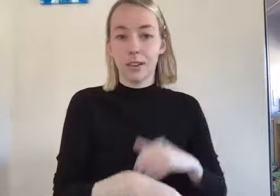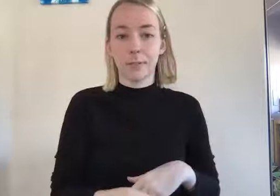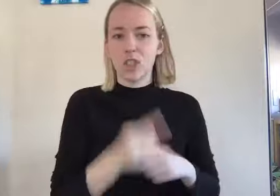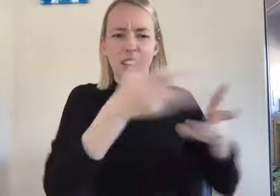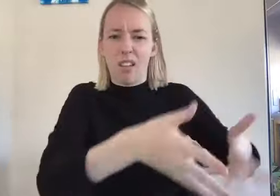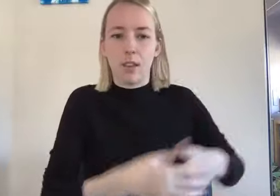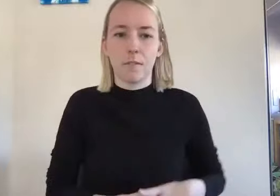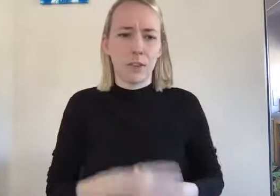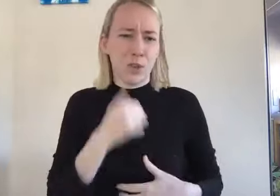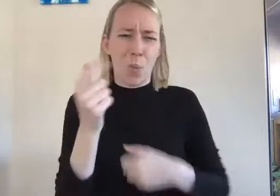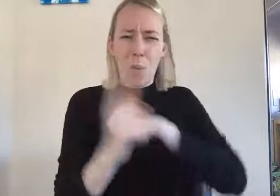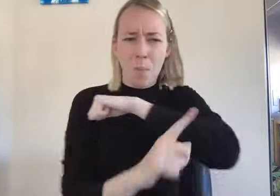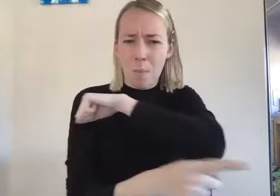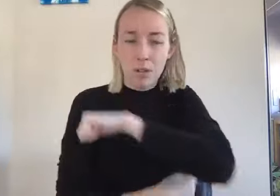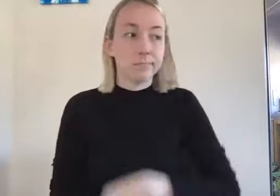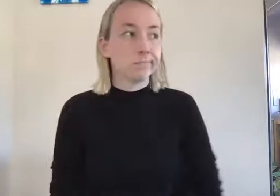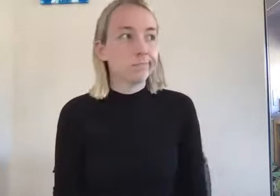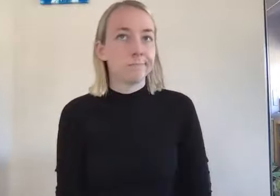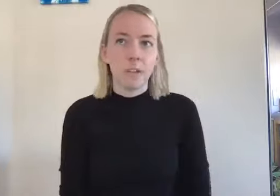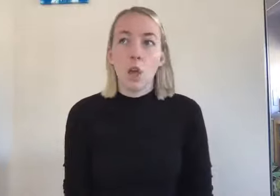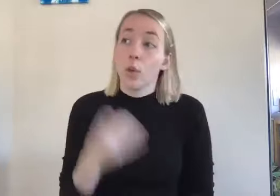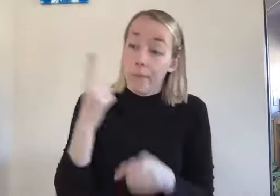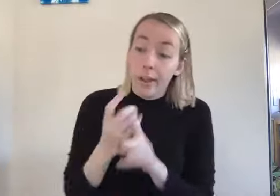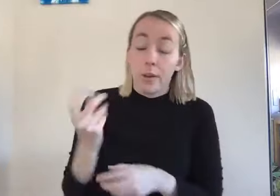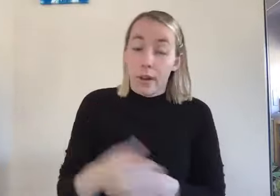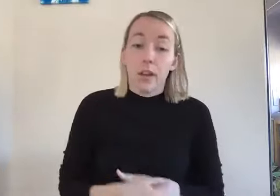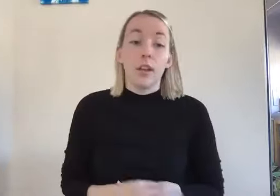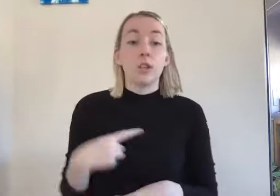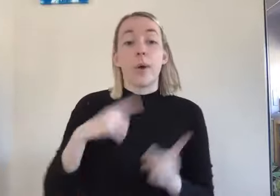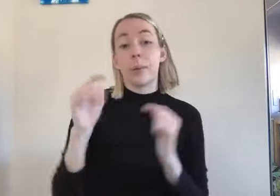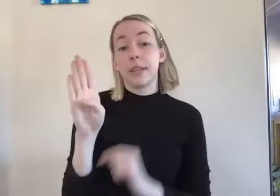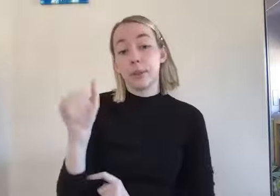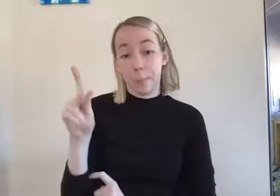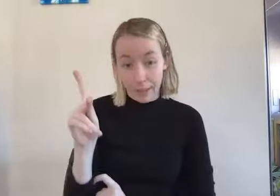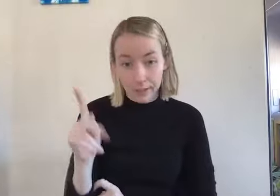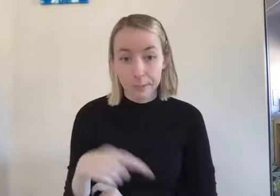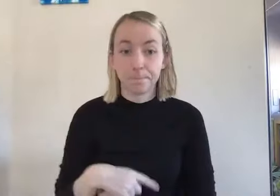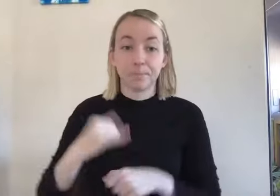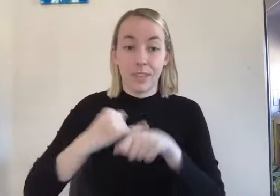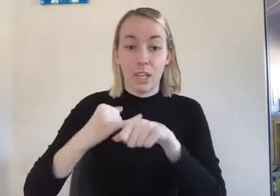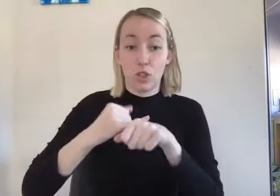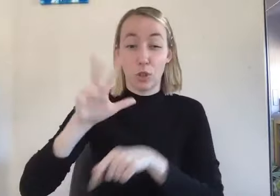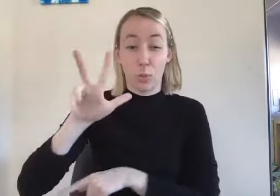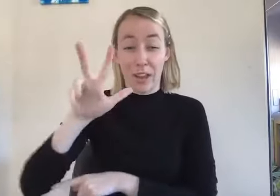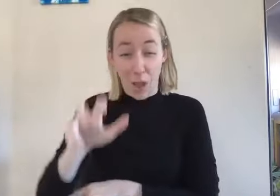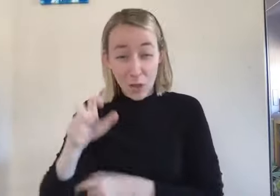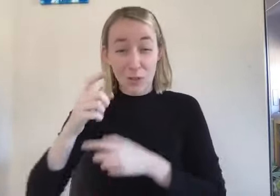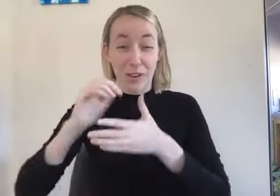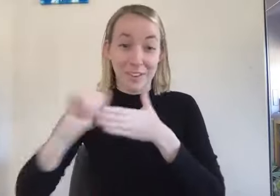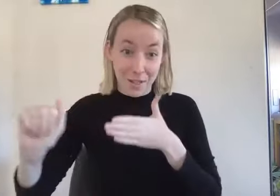going to just throw it away?" I said, "No, I guess you're right." So I went to a bank. They calculated the interest. It was $300 and